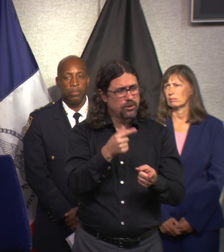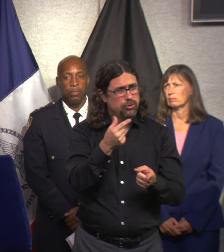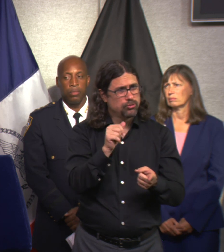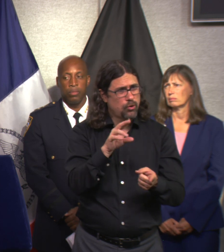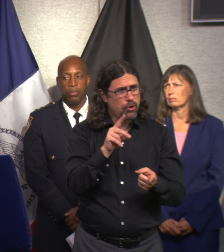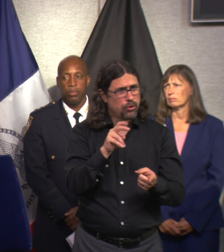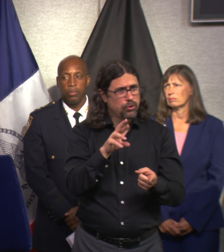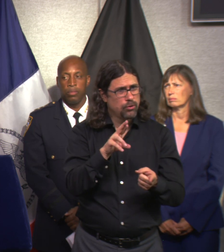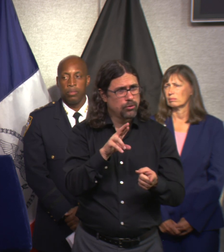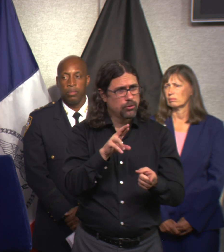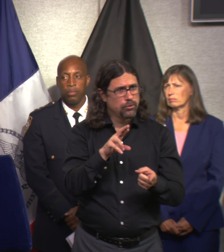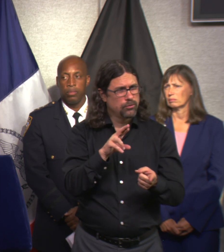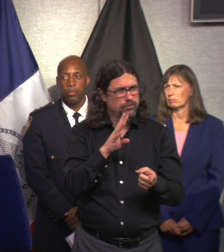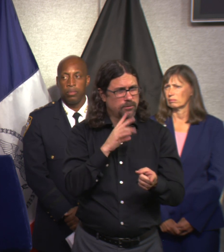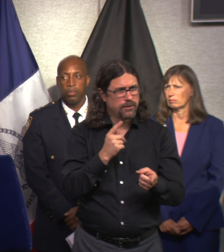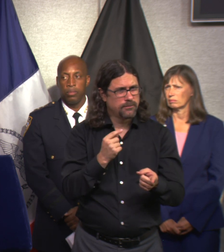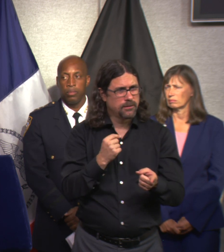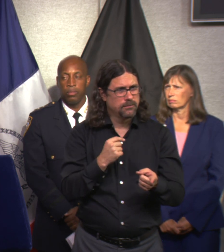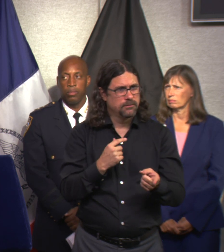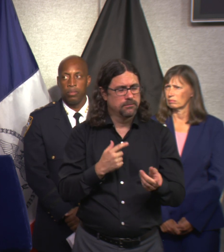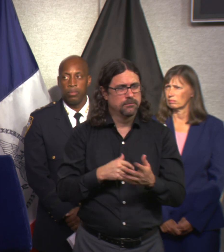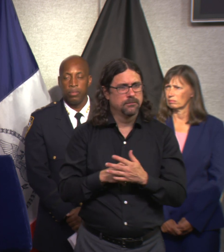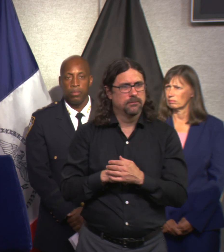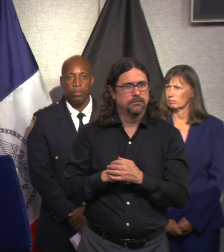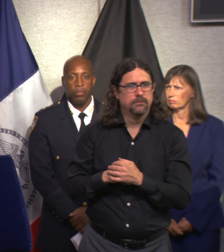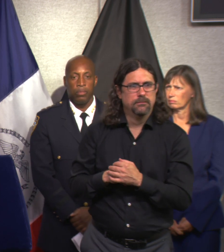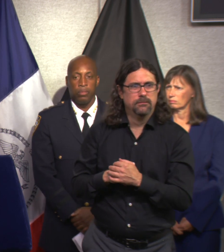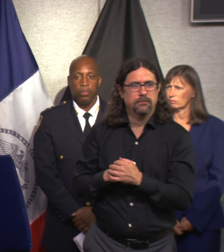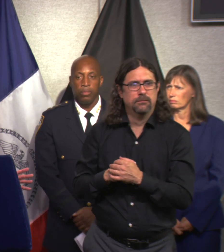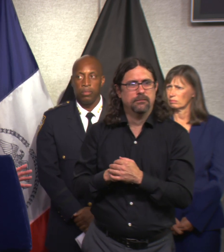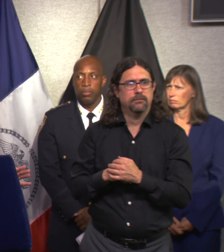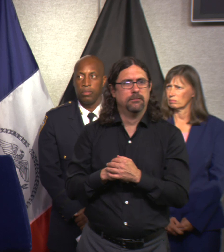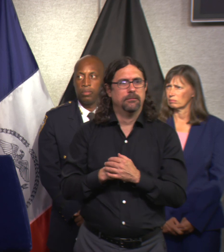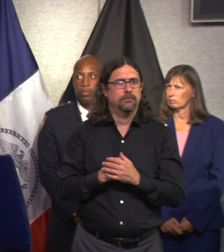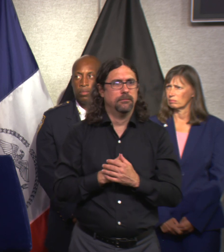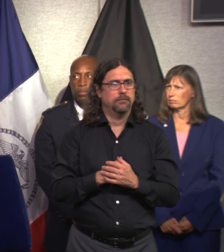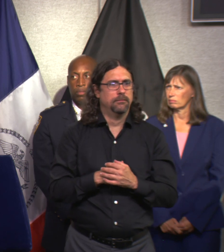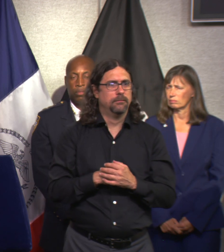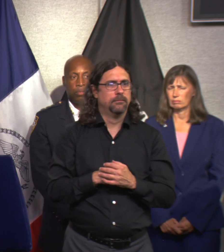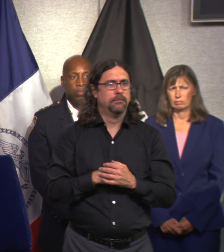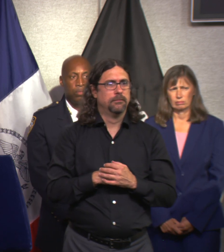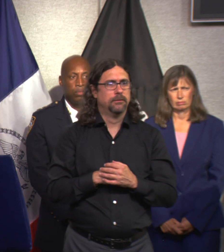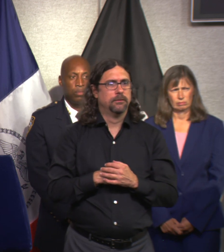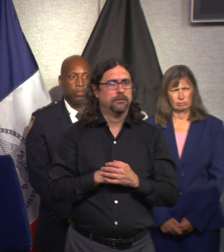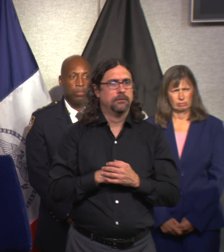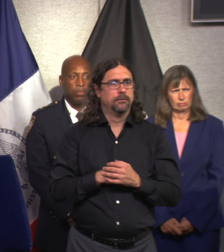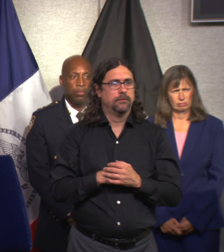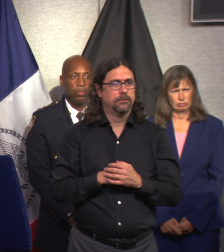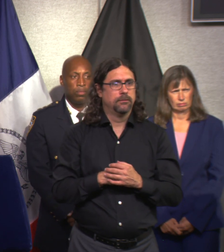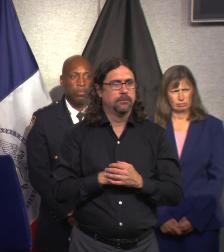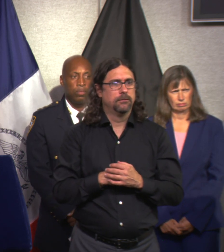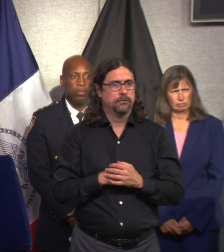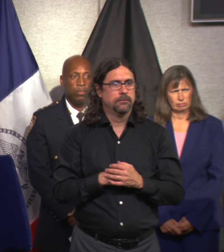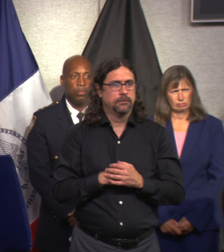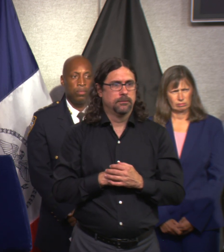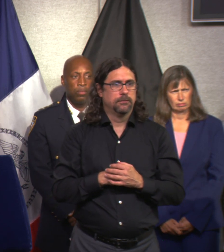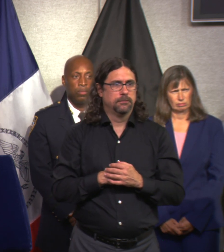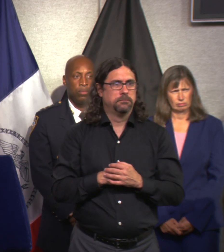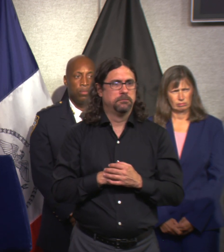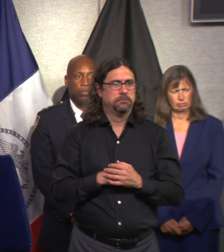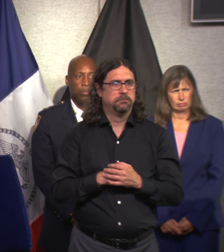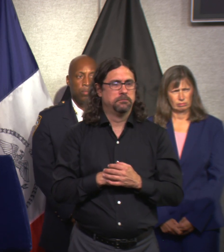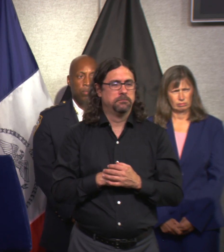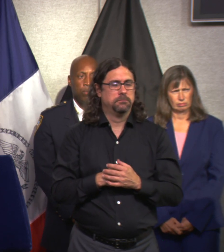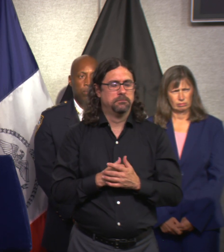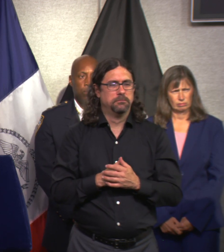God forbid there is, we will start the departmental proceedings immediately. We're not. We have the answer from the Justice Department.